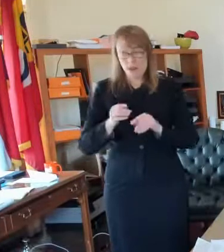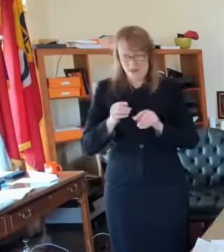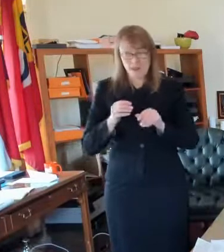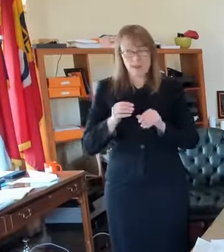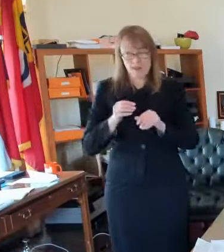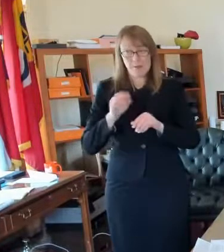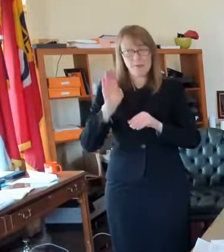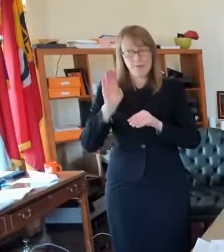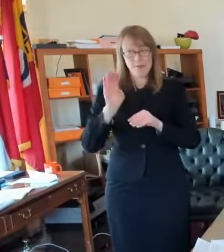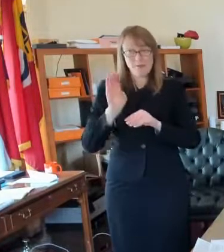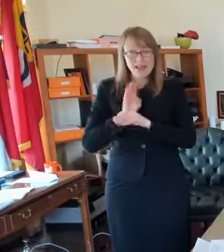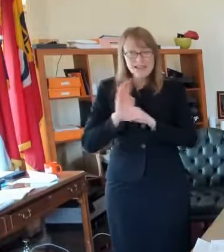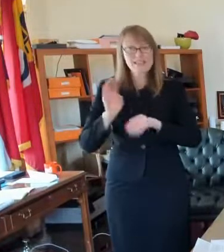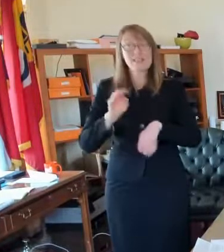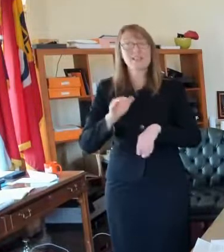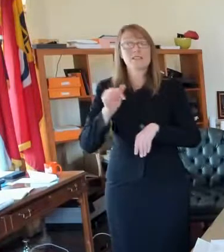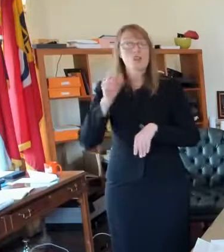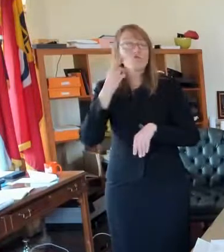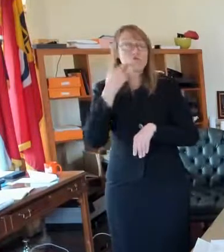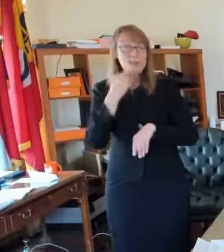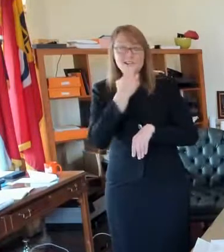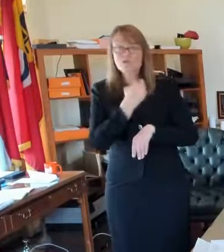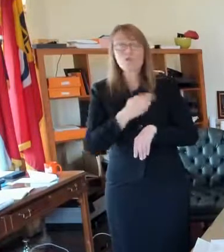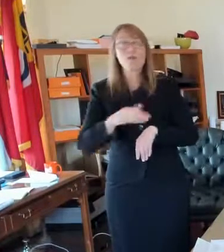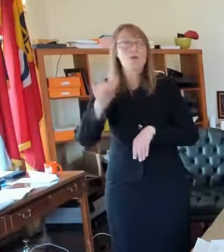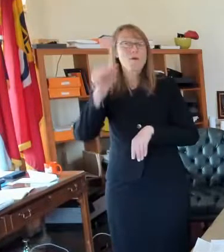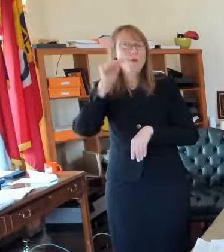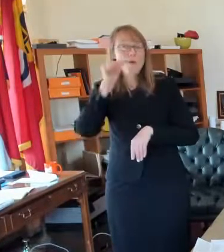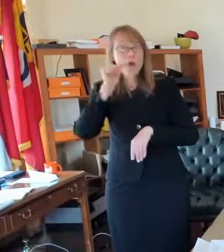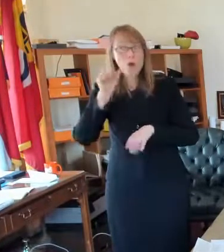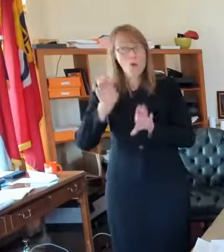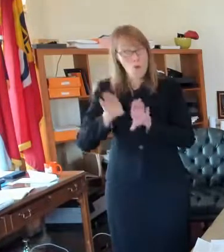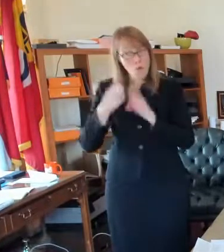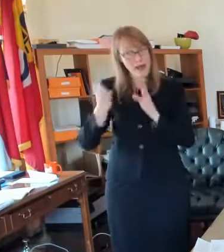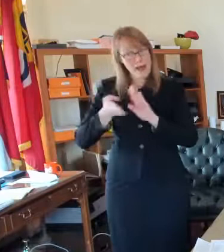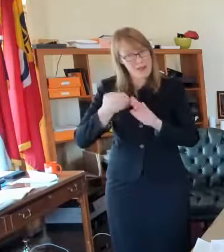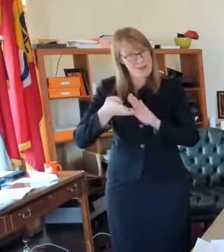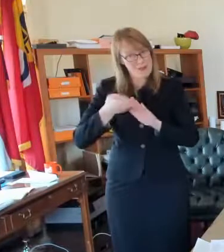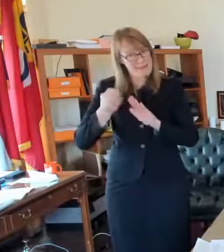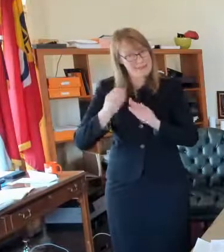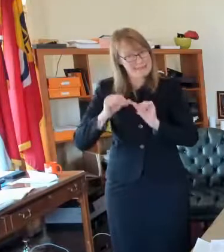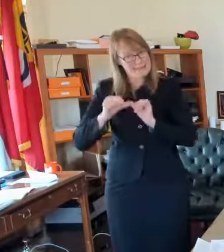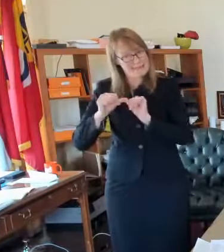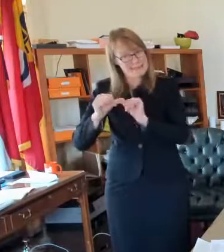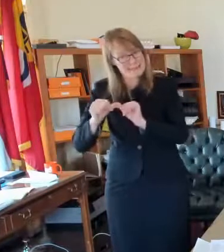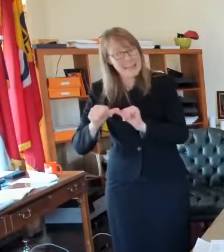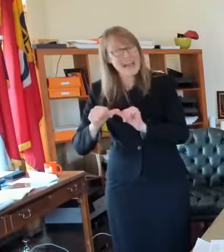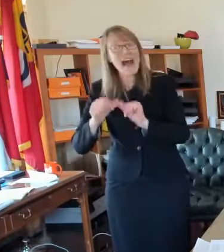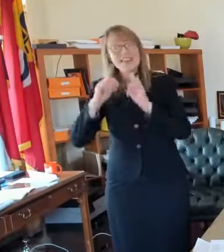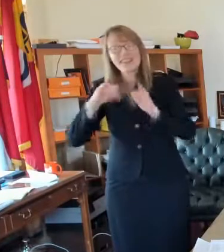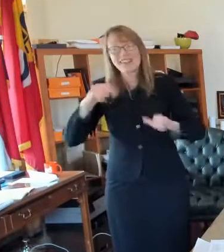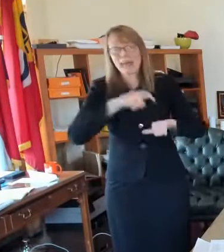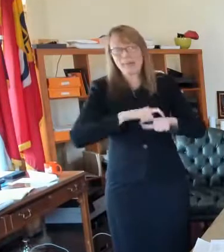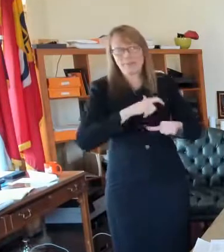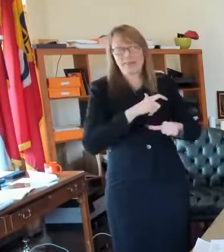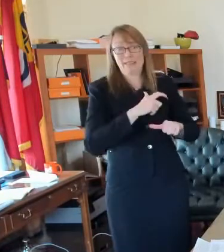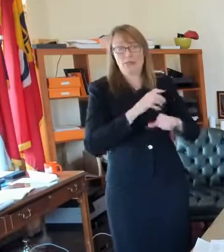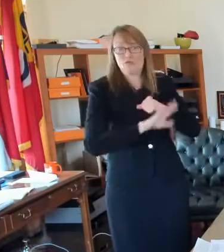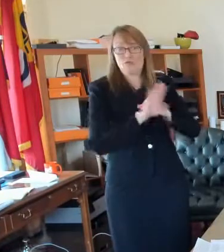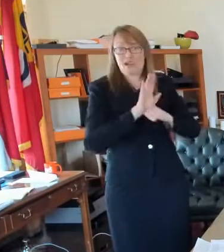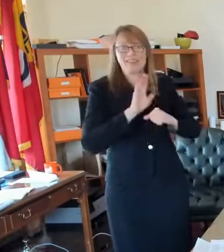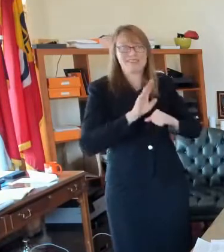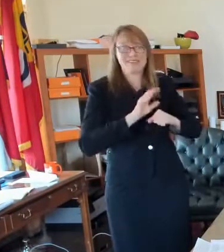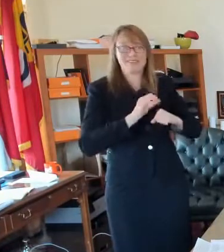as well as to try to keep people safe, has struck a pretty good balance. And at